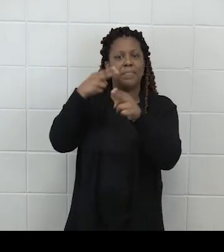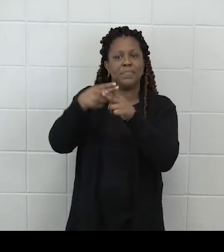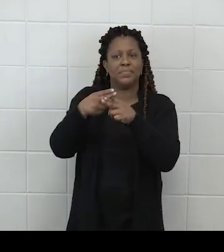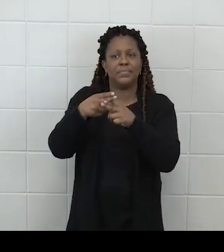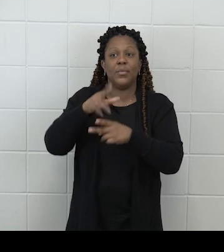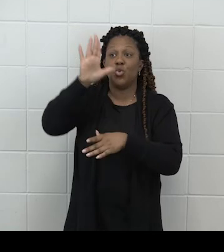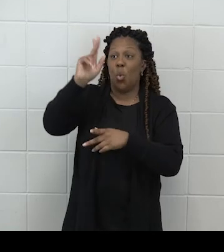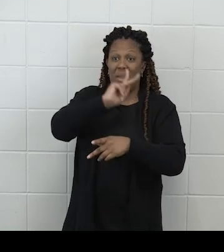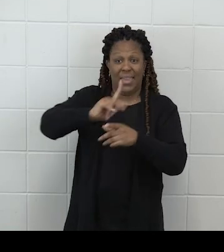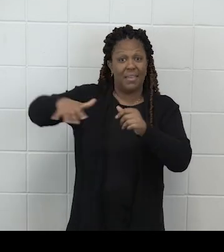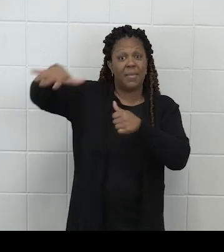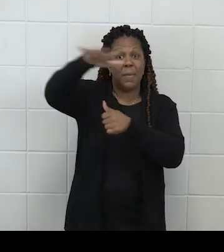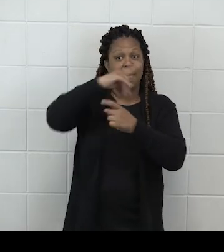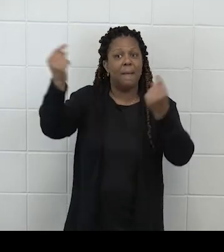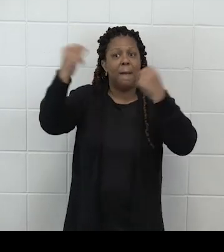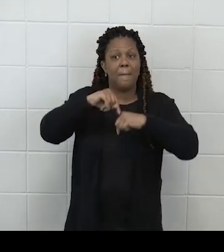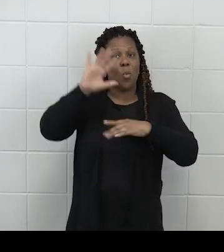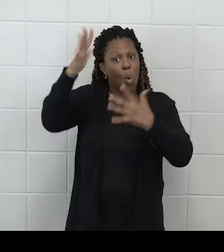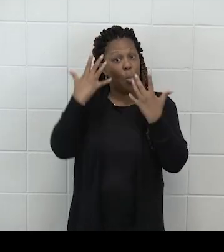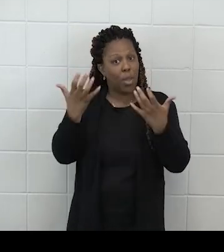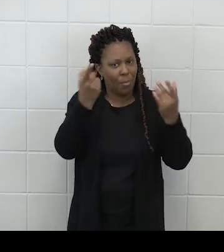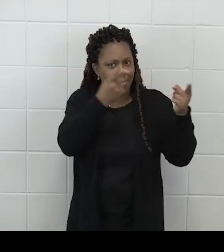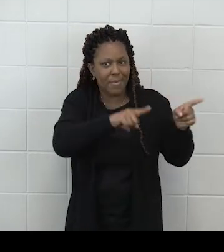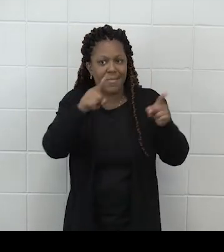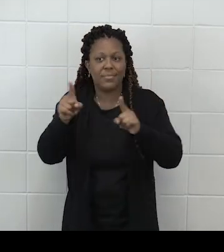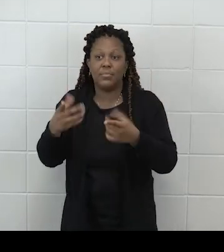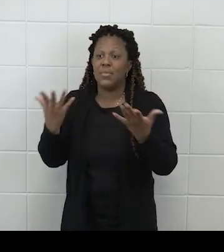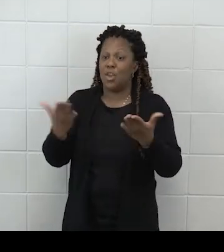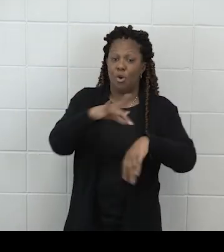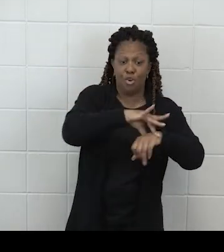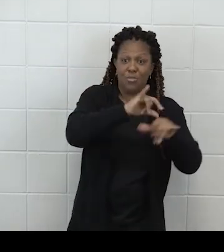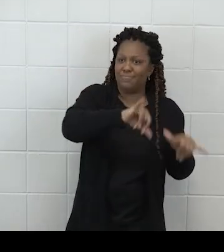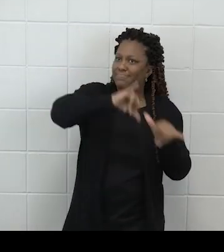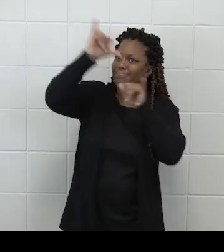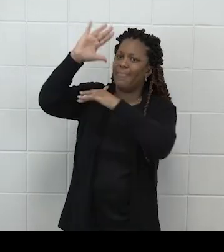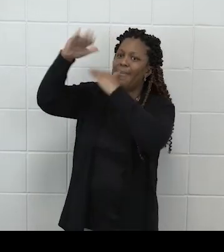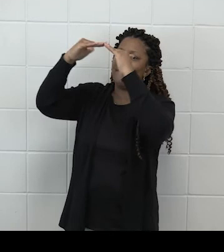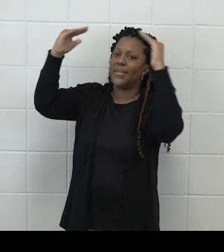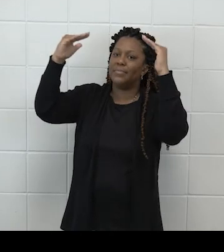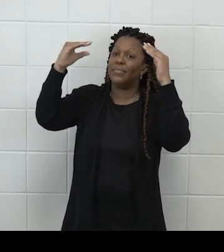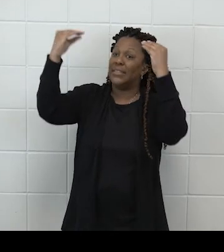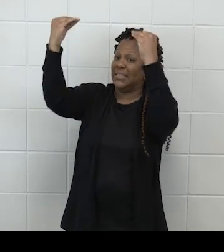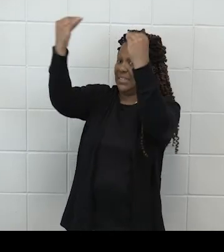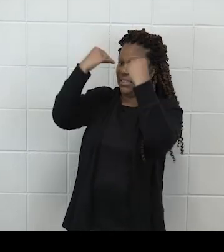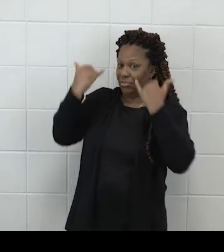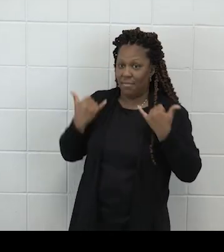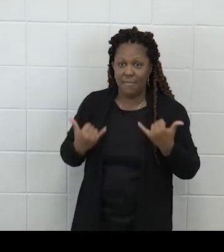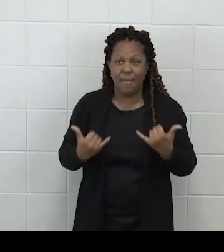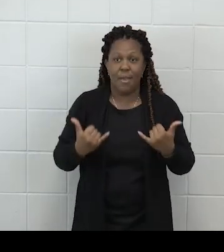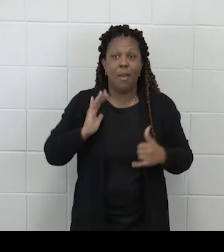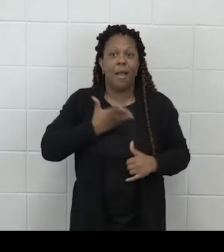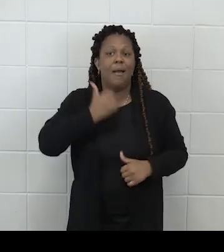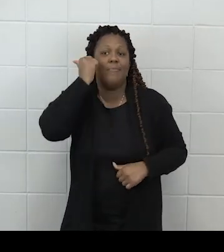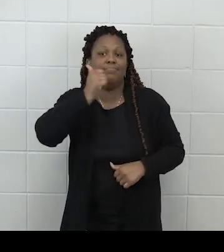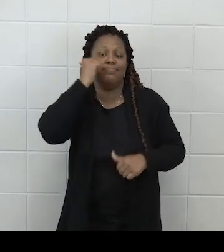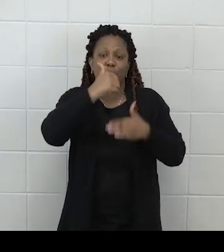voluntad en la tierra como en el cielo. Danos hoy nuestro pan de cada día. Perdona nuestras ofensas así como perdonamos